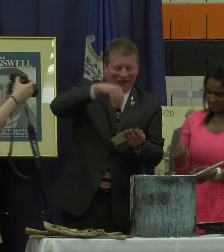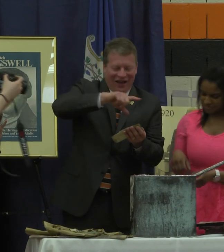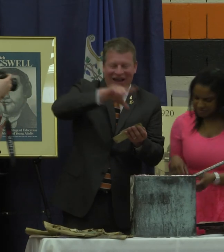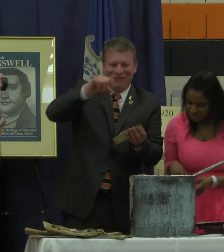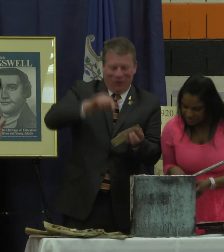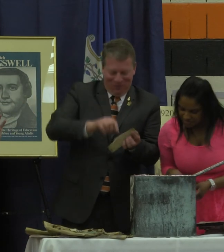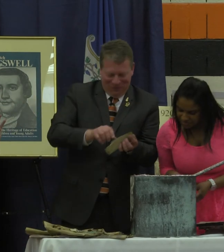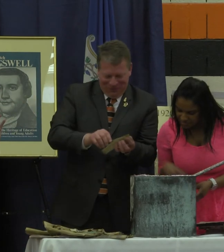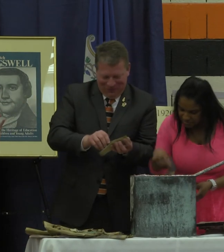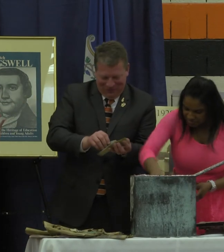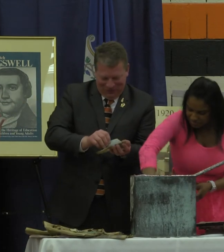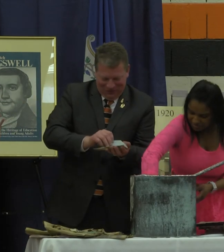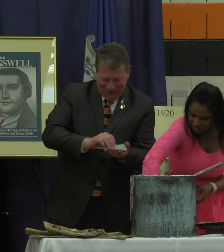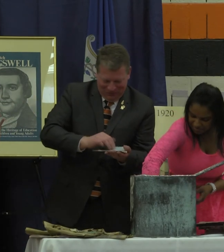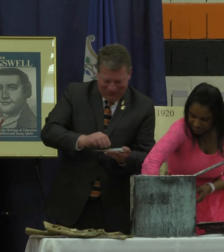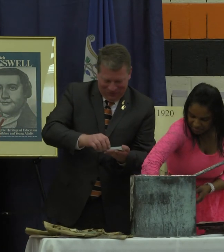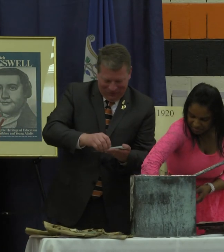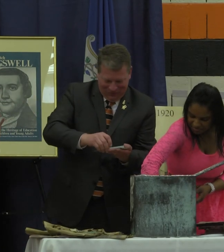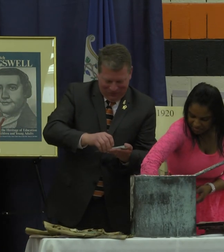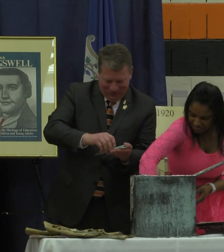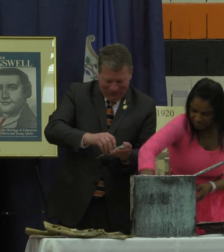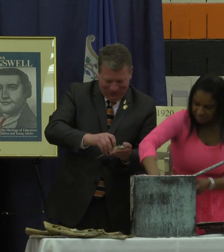More coins are in the envelope.